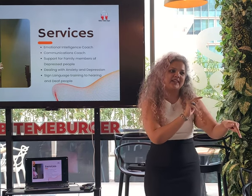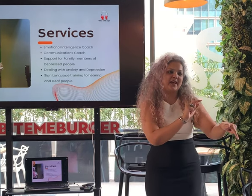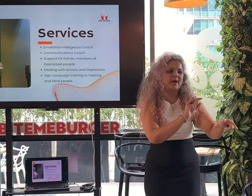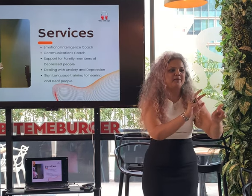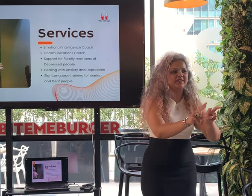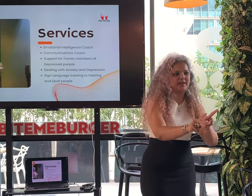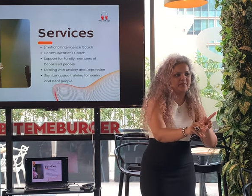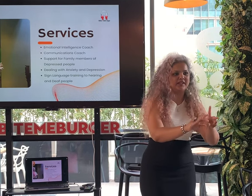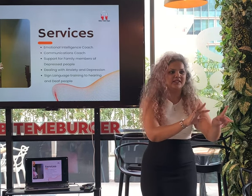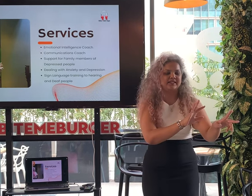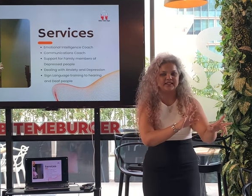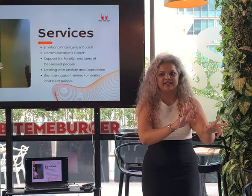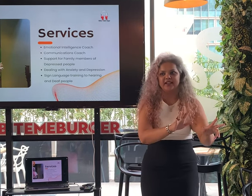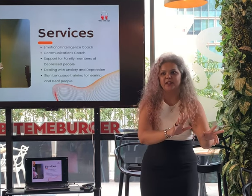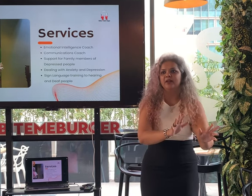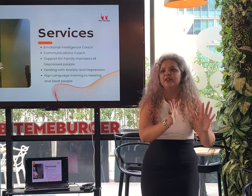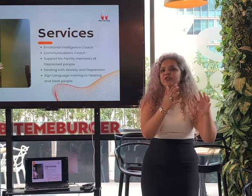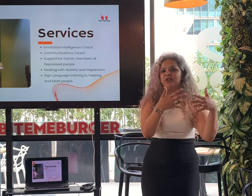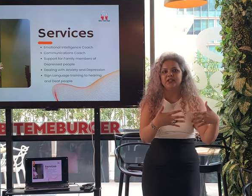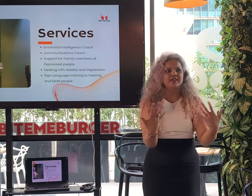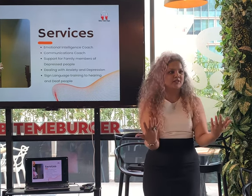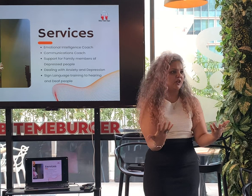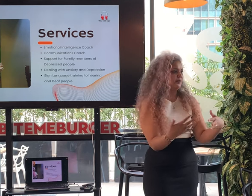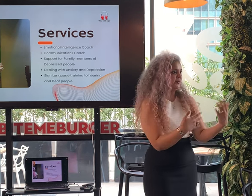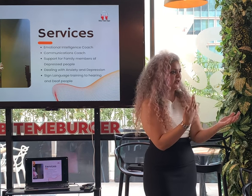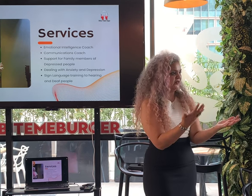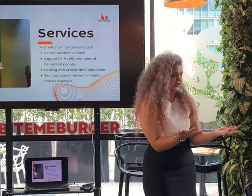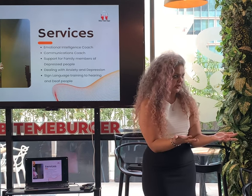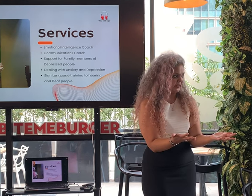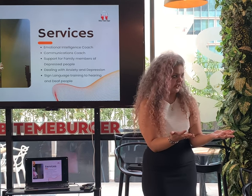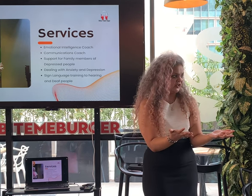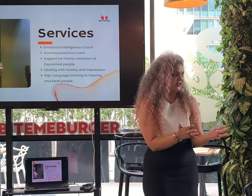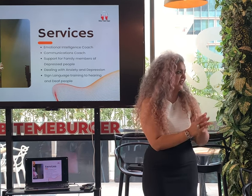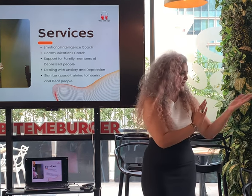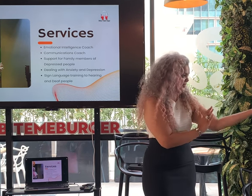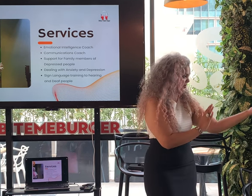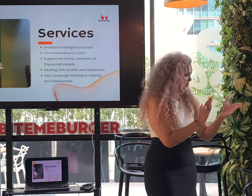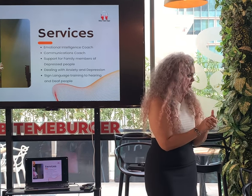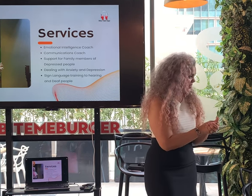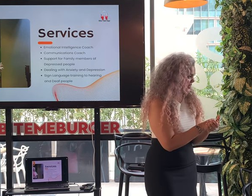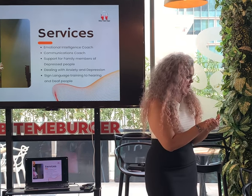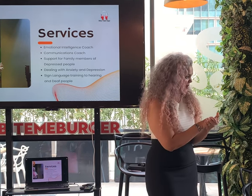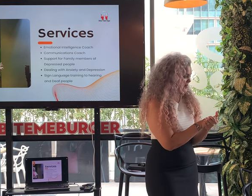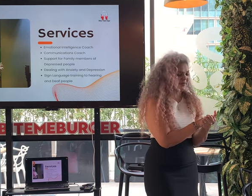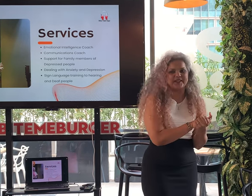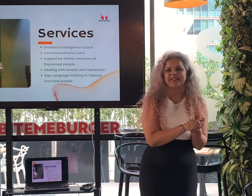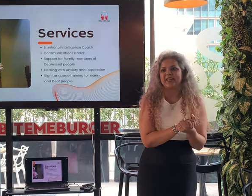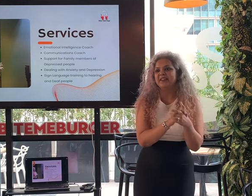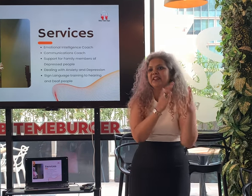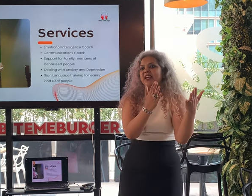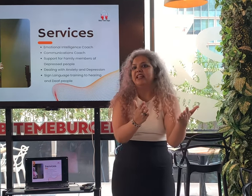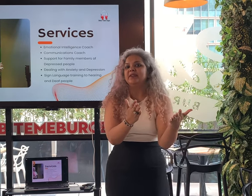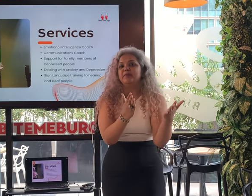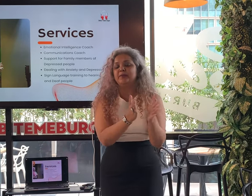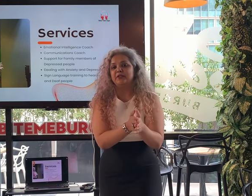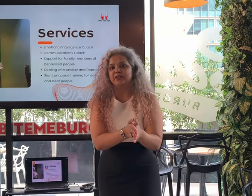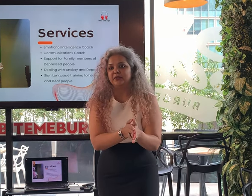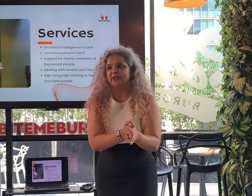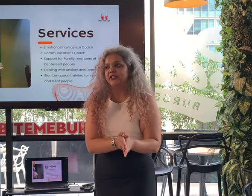Handicapped. Disabled. Things like that. So here it's called people of determination. Thanks to. Sheikh Mohammed. Once again. People of determination.